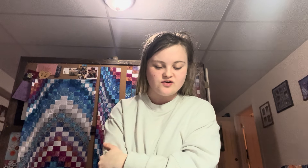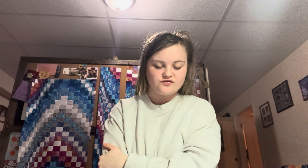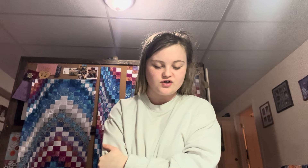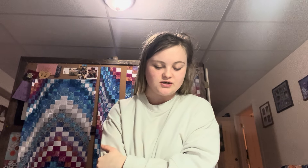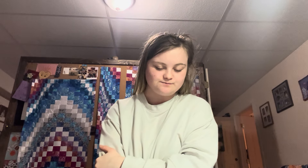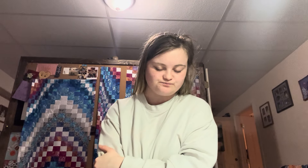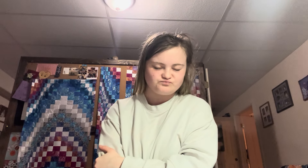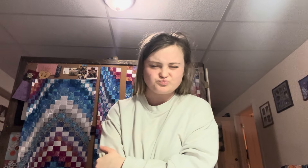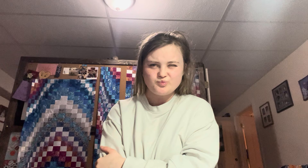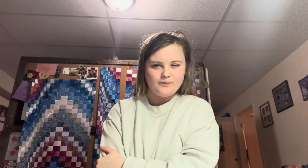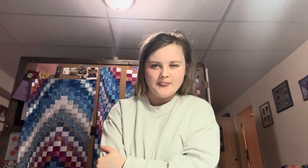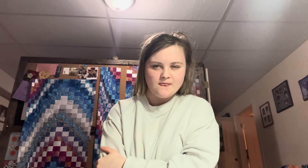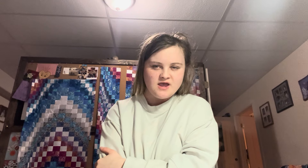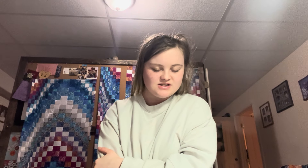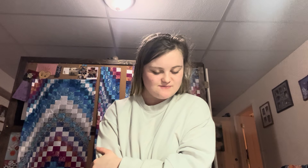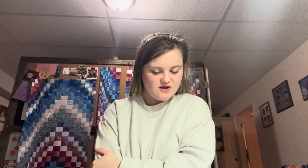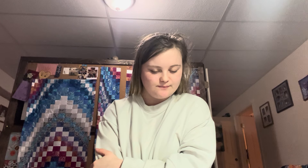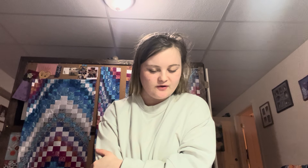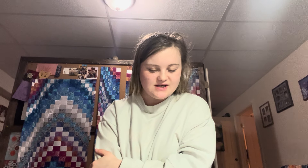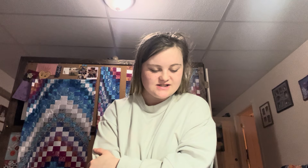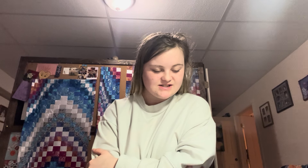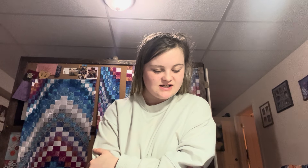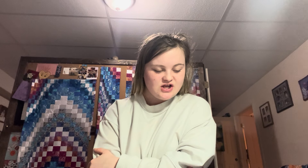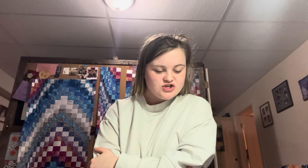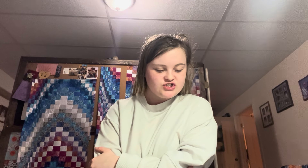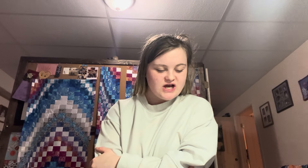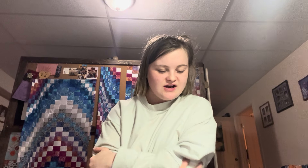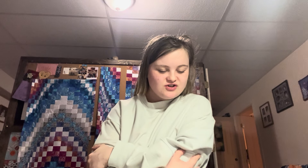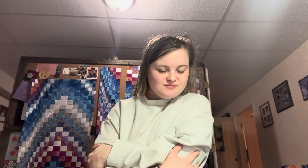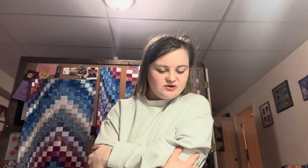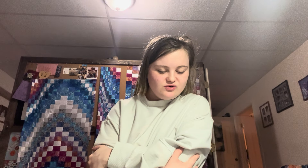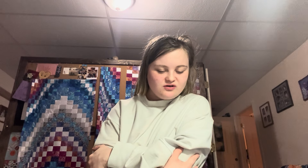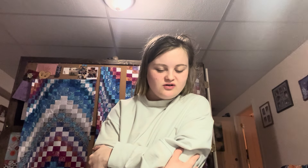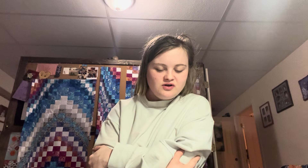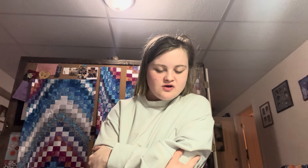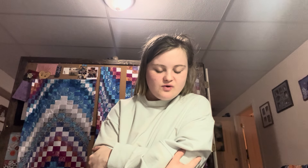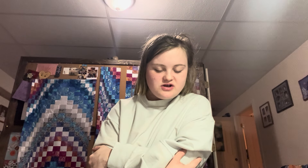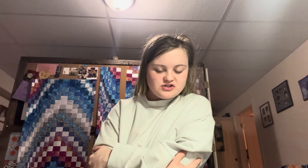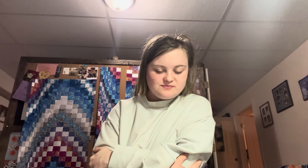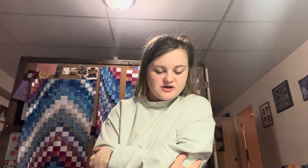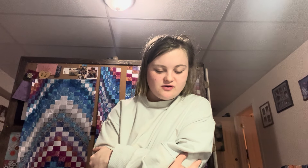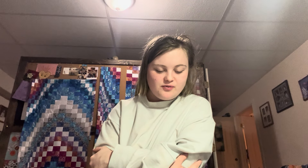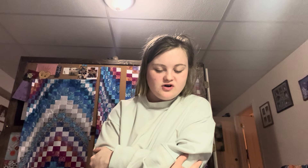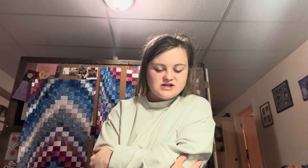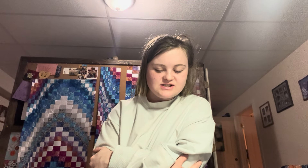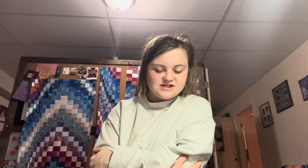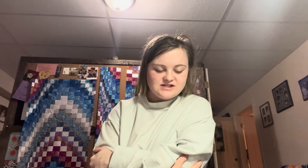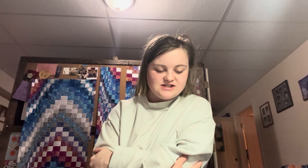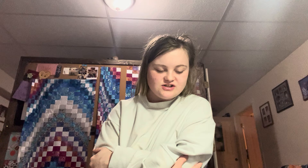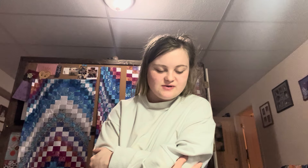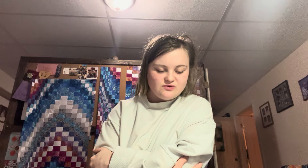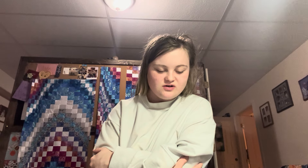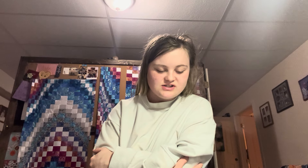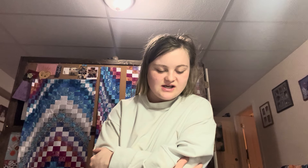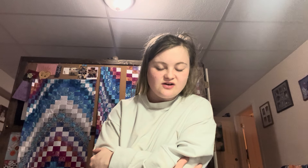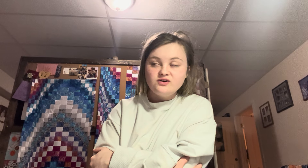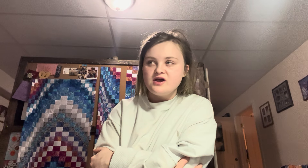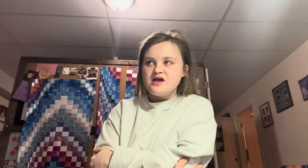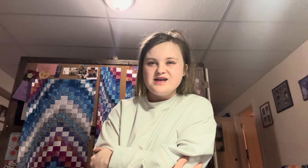for. Spilled poison shatters my world. When your spilled poison tears my world down, it's